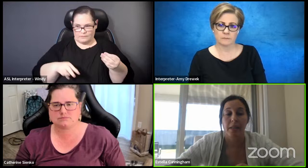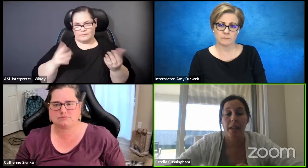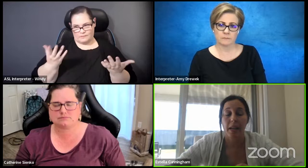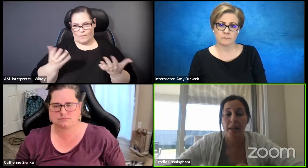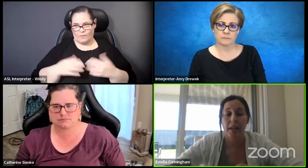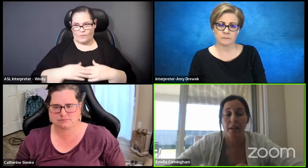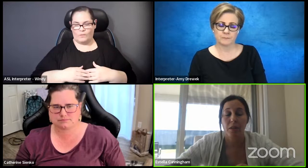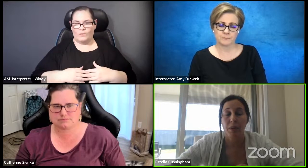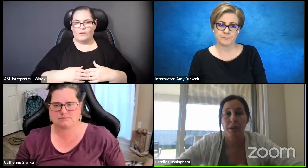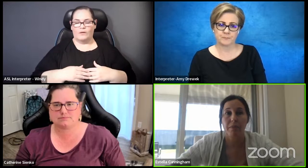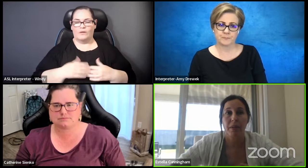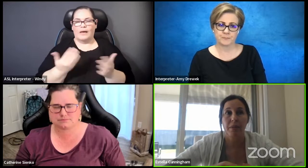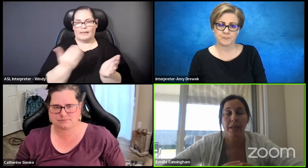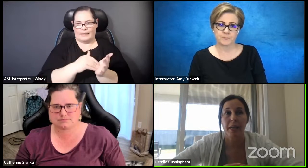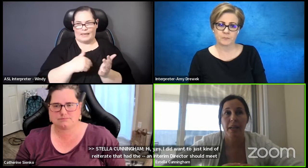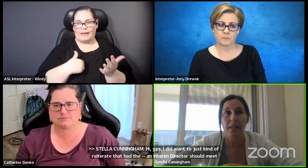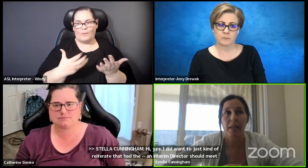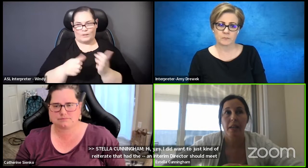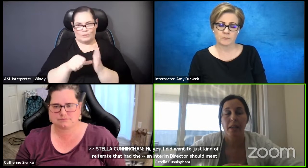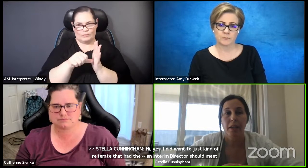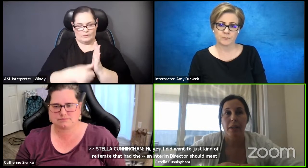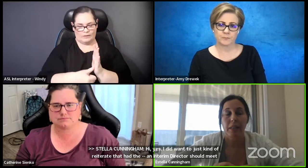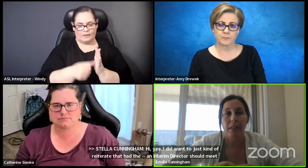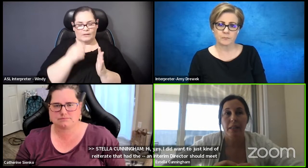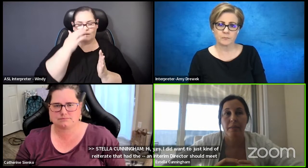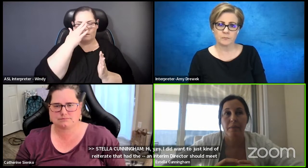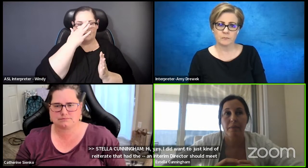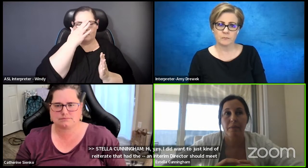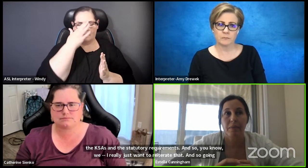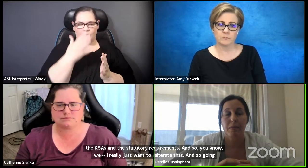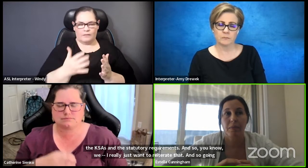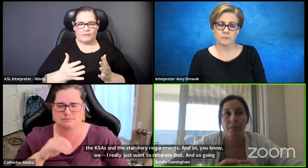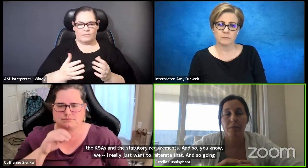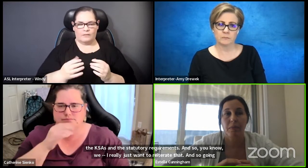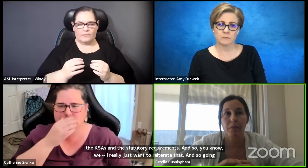And again, I also want to reiterate that, it is,